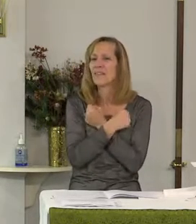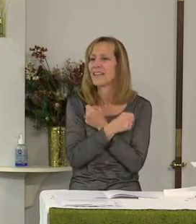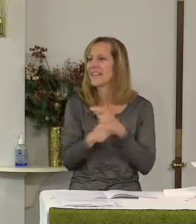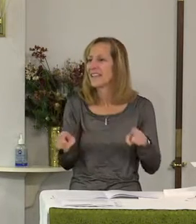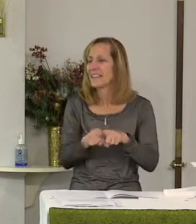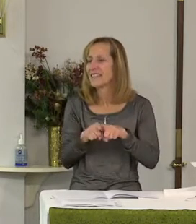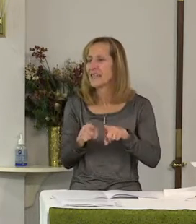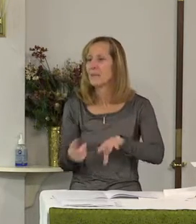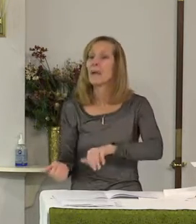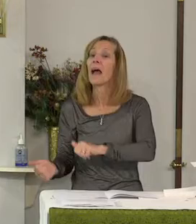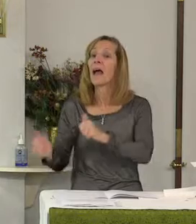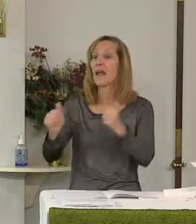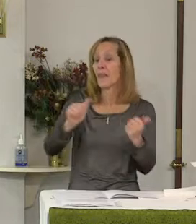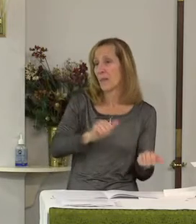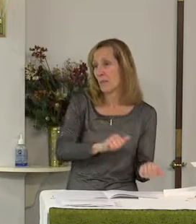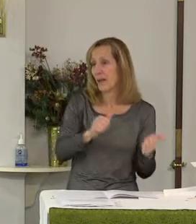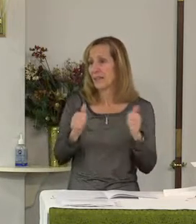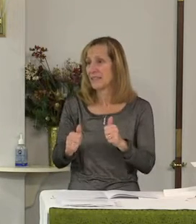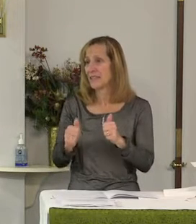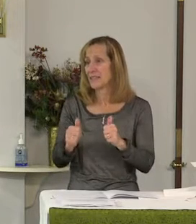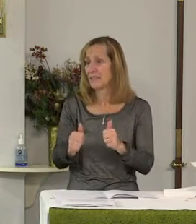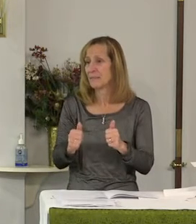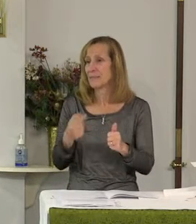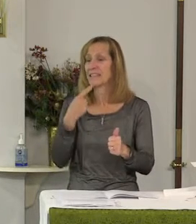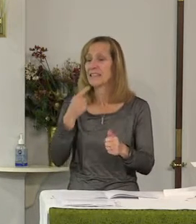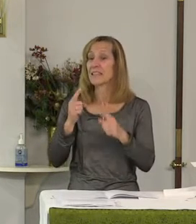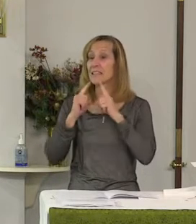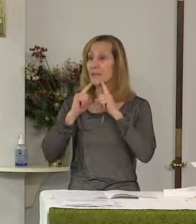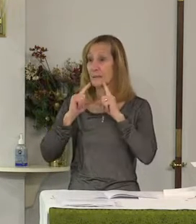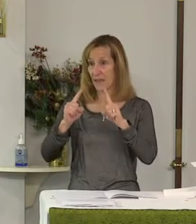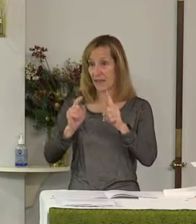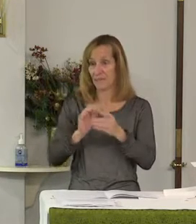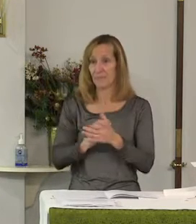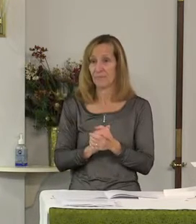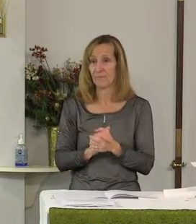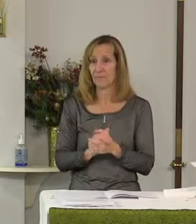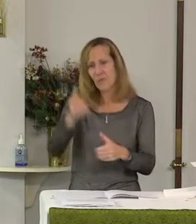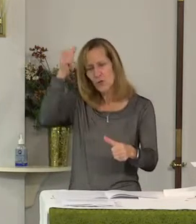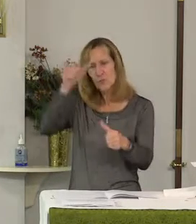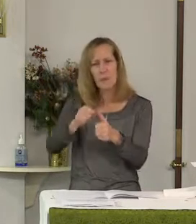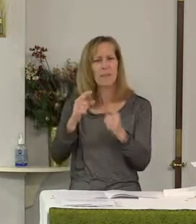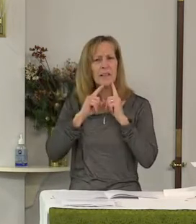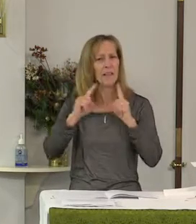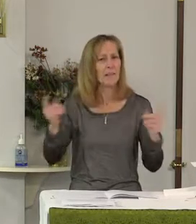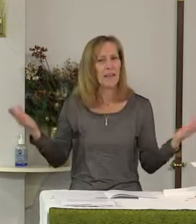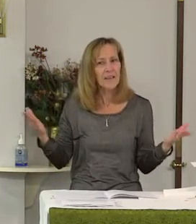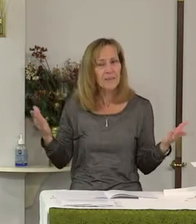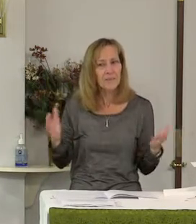his baptism, gives the command. Do you remember what it was?